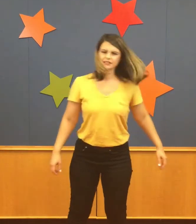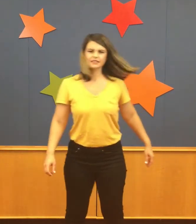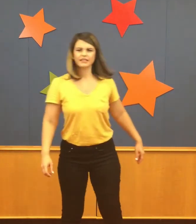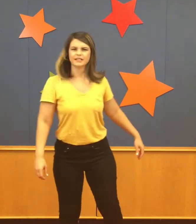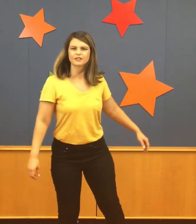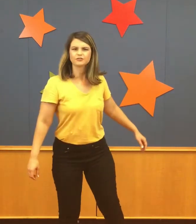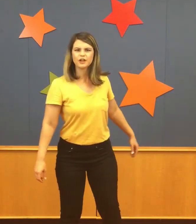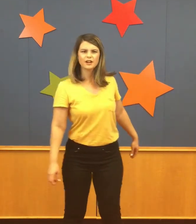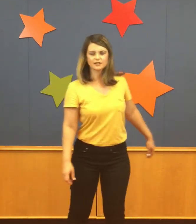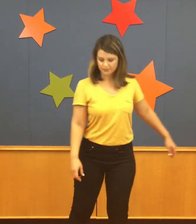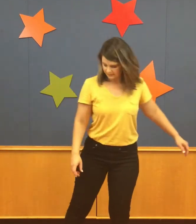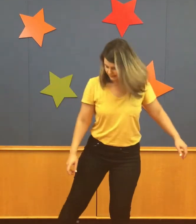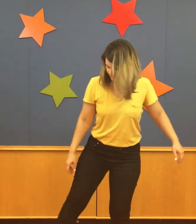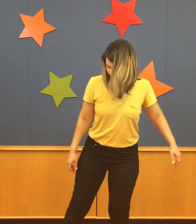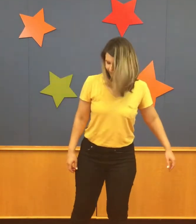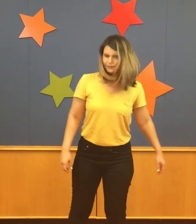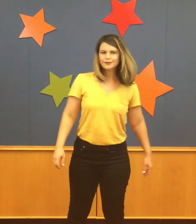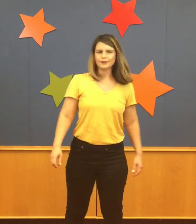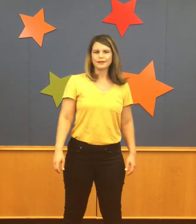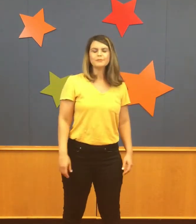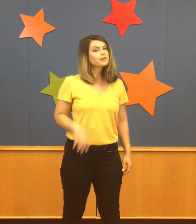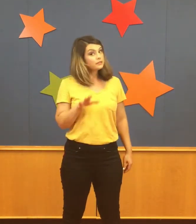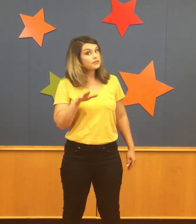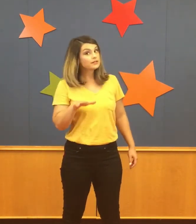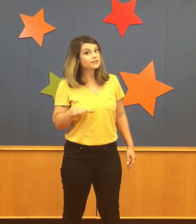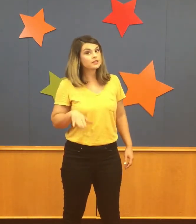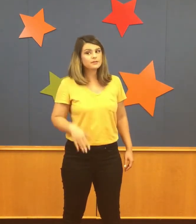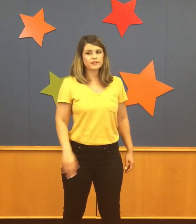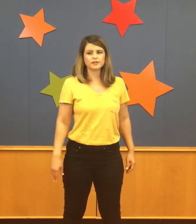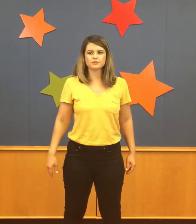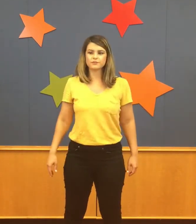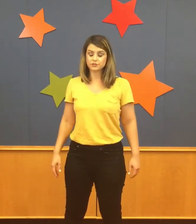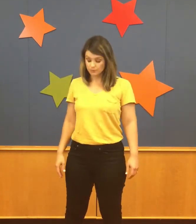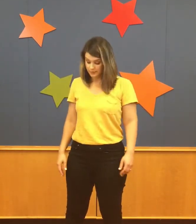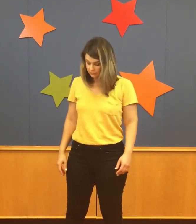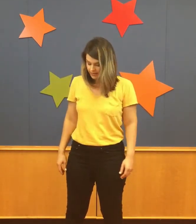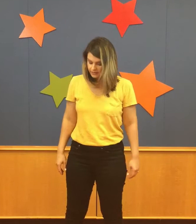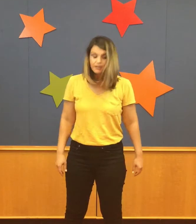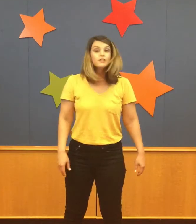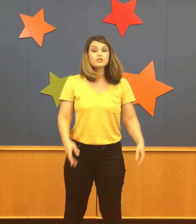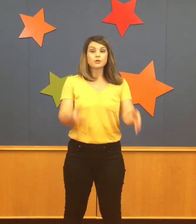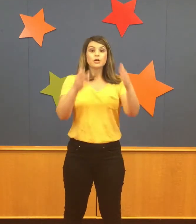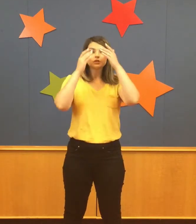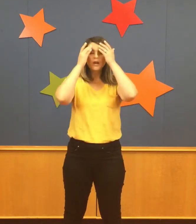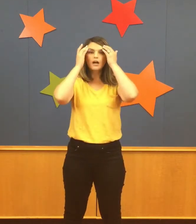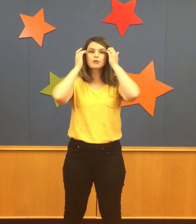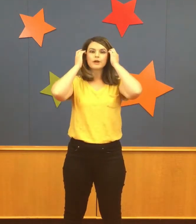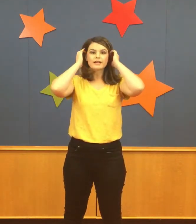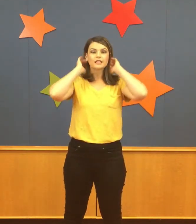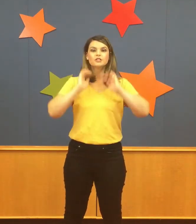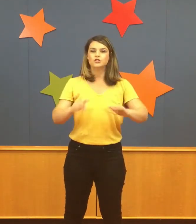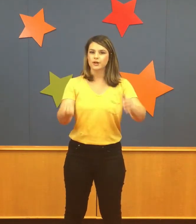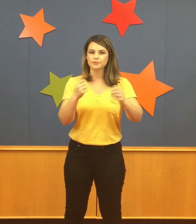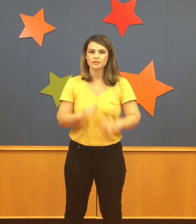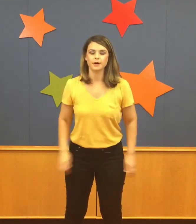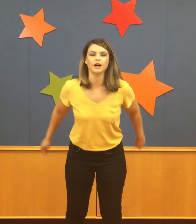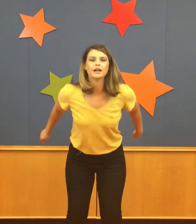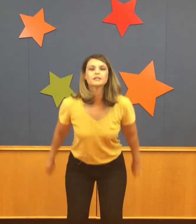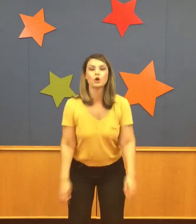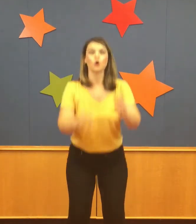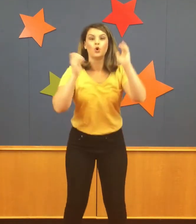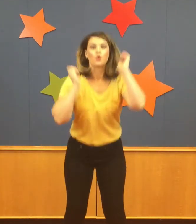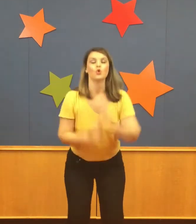like a frog, don't they? All right, but I do think these are going to be very good for swimming, right? So Dog jumped